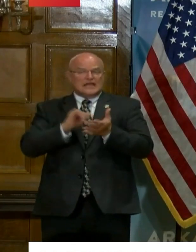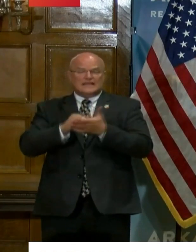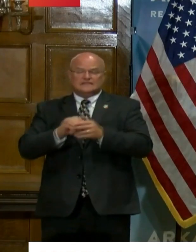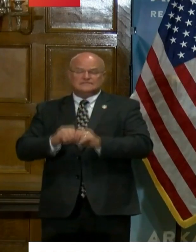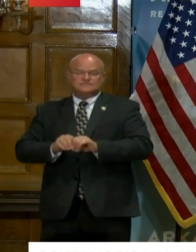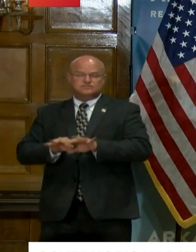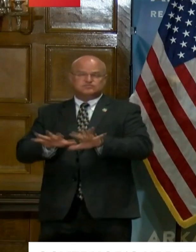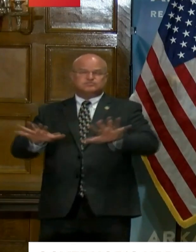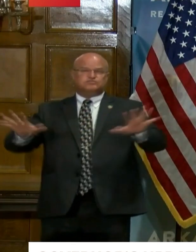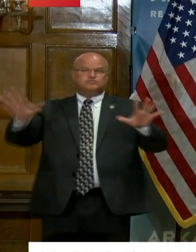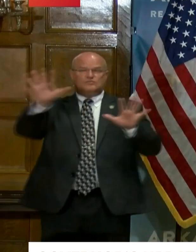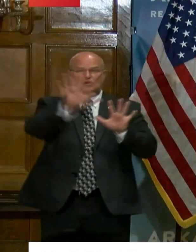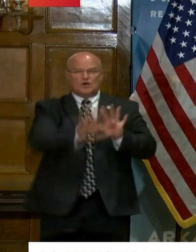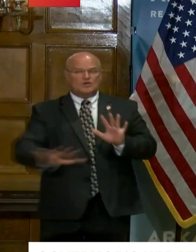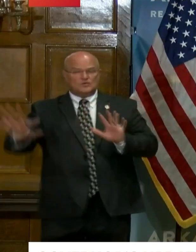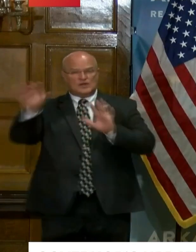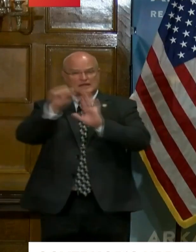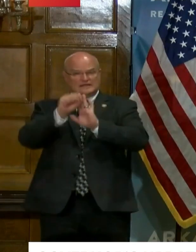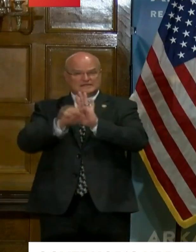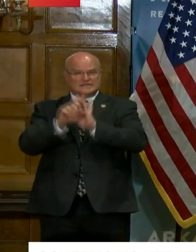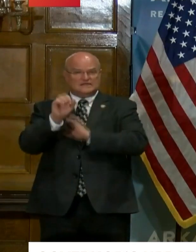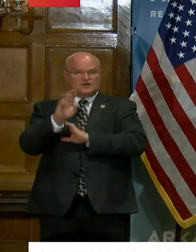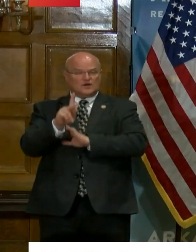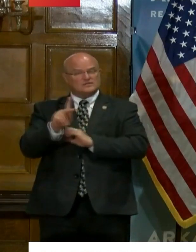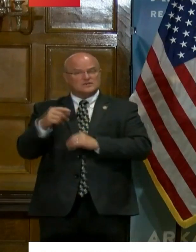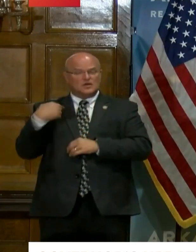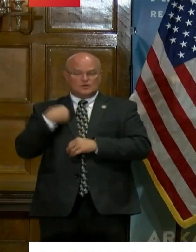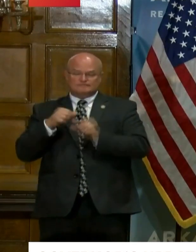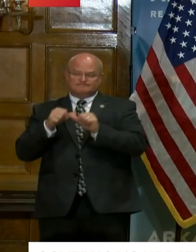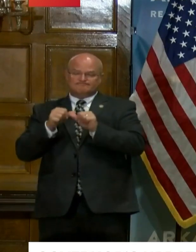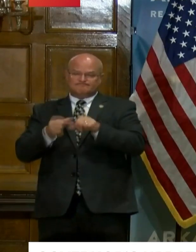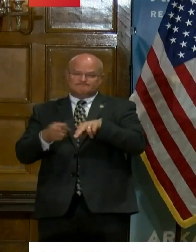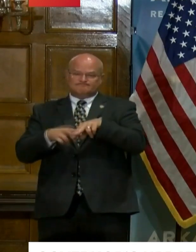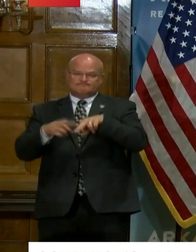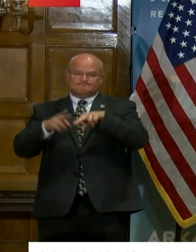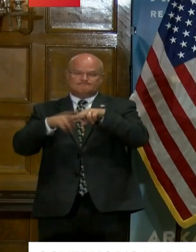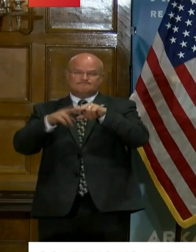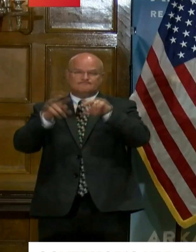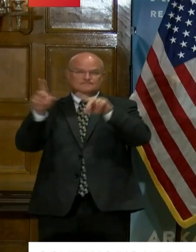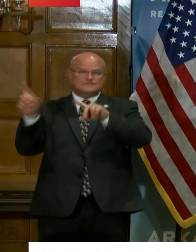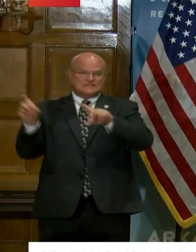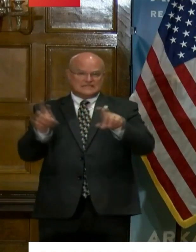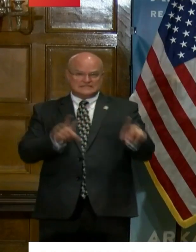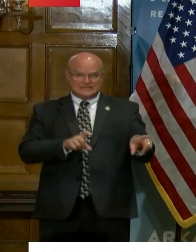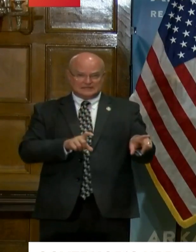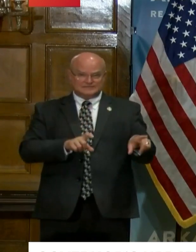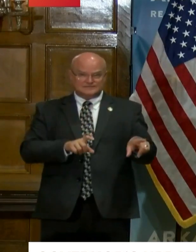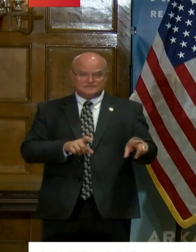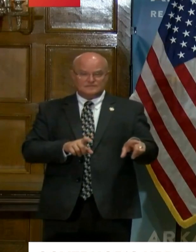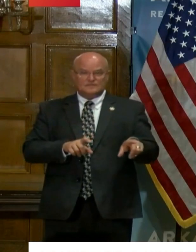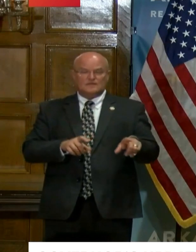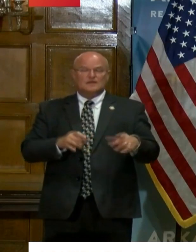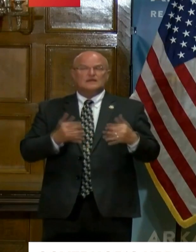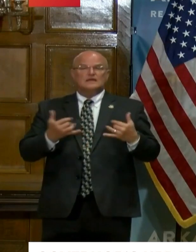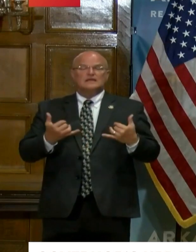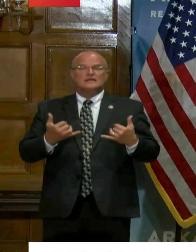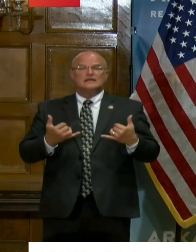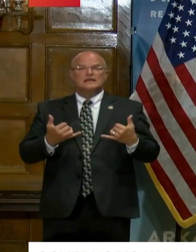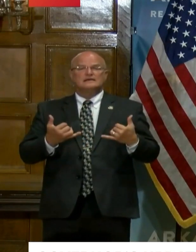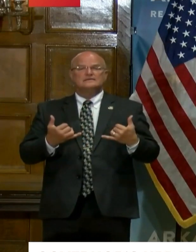being scattered throughout Arkansas as we continue to increase our testing. If we go to